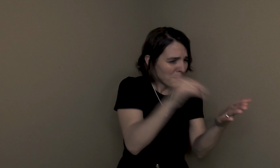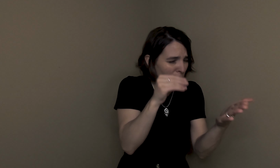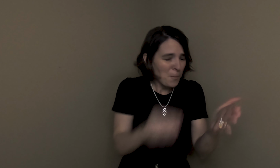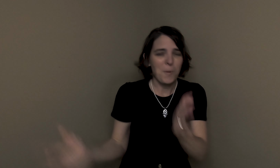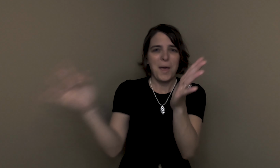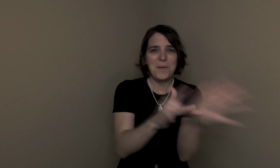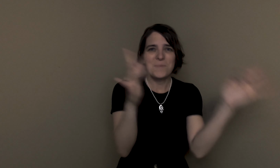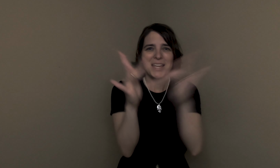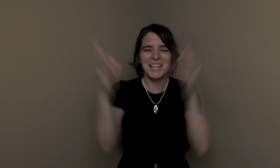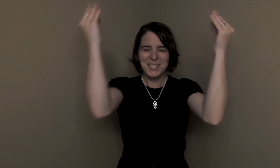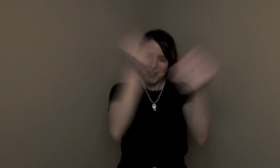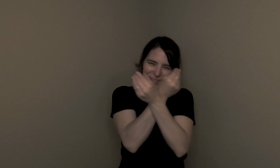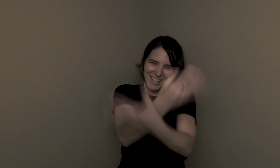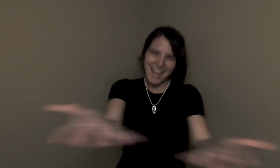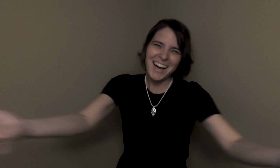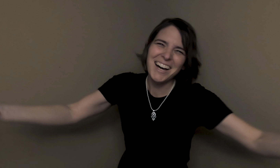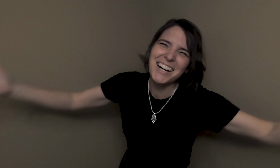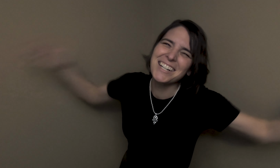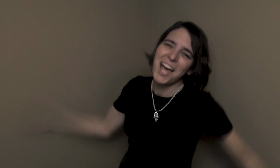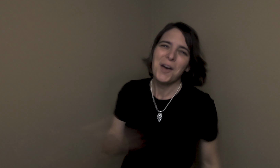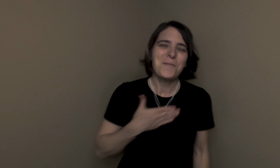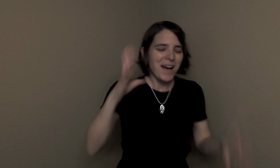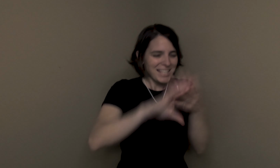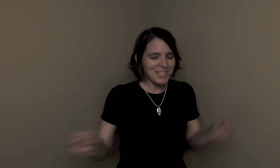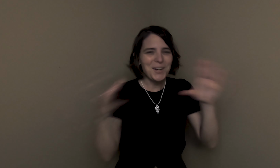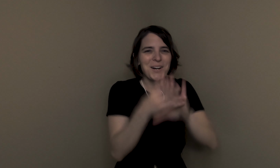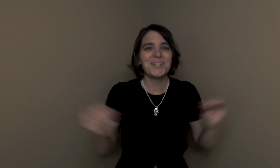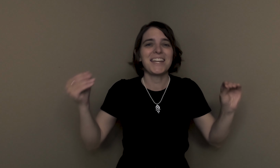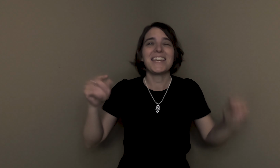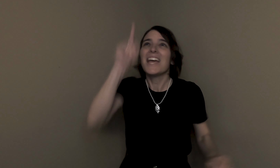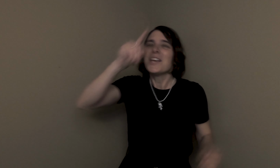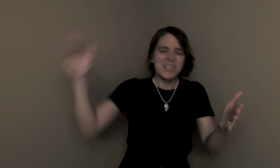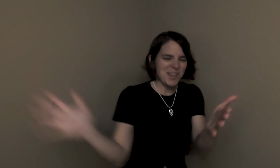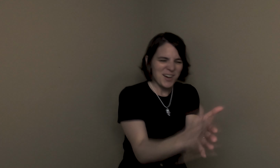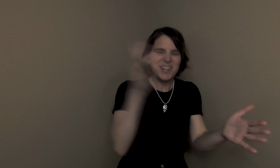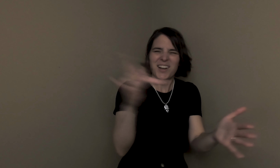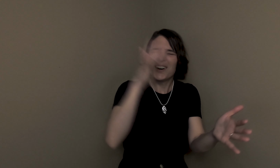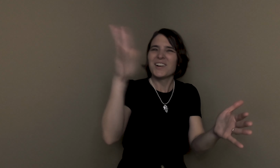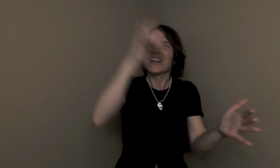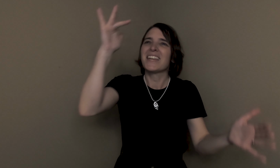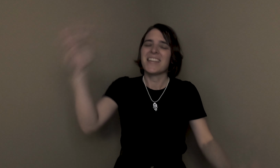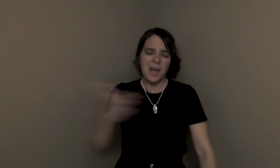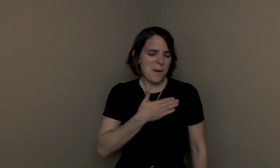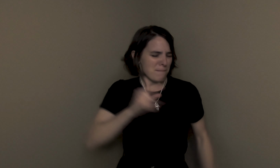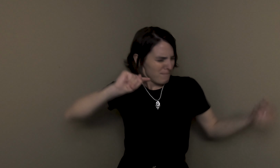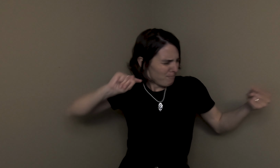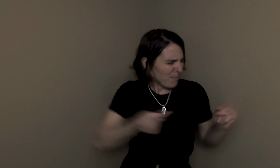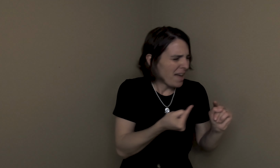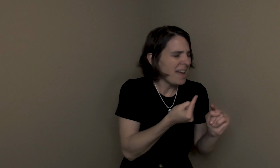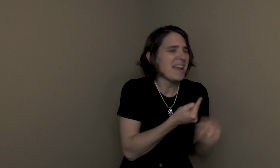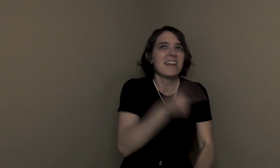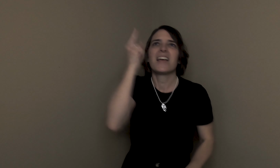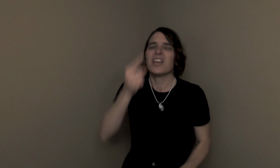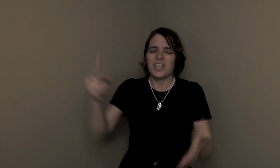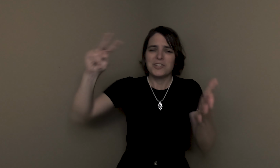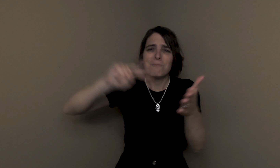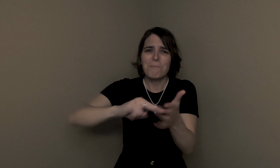more Is than making you know My story, your glory My pain, your